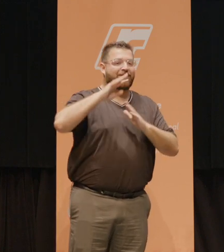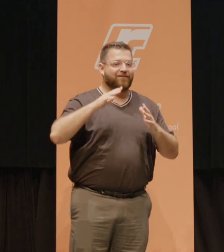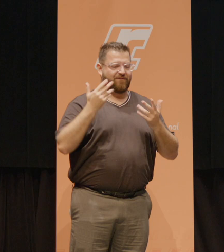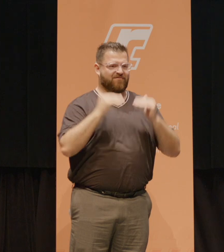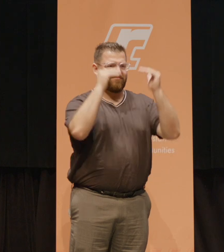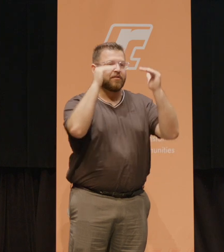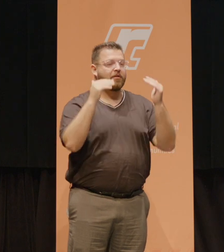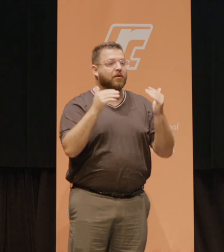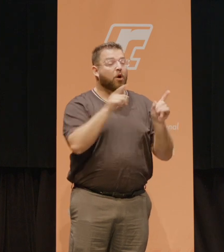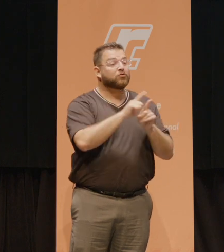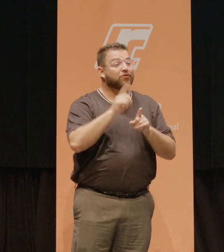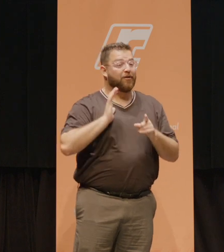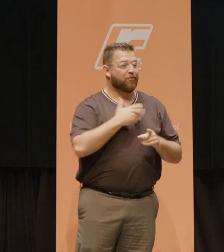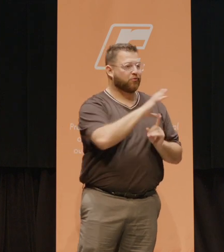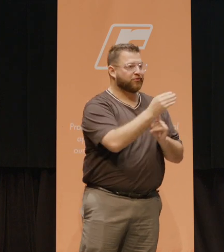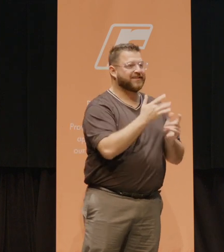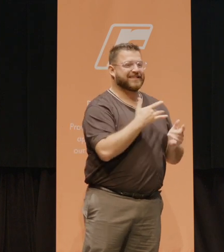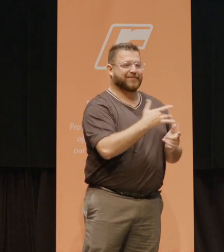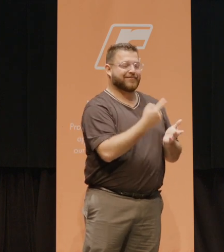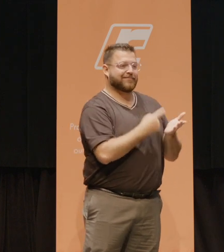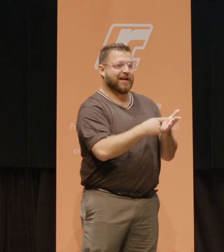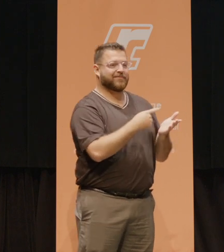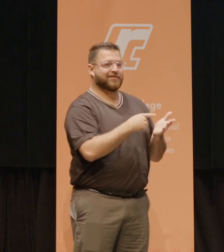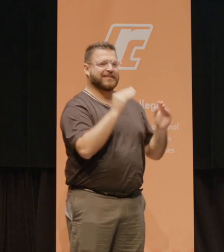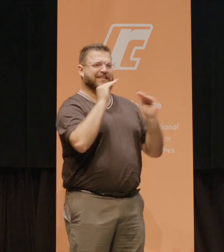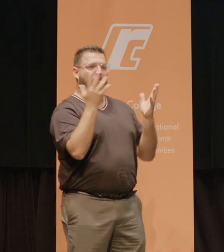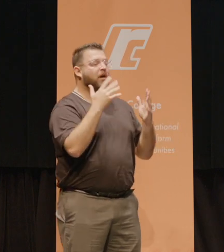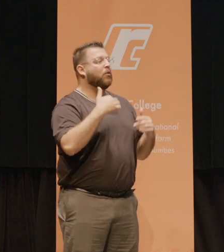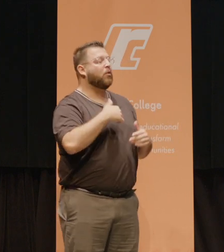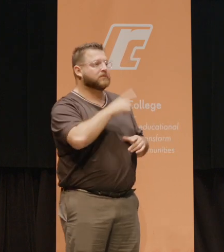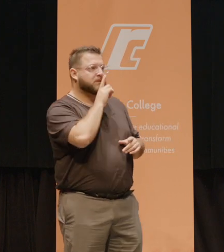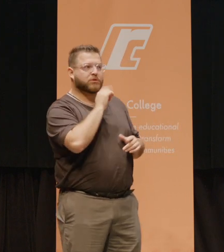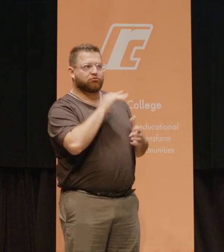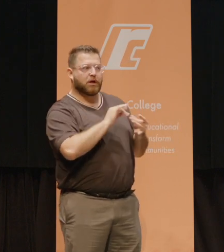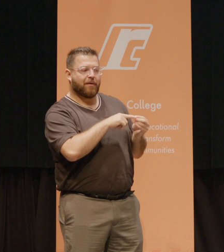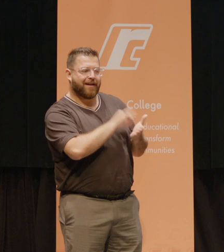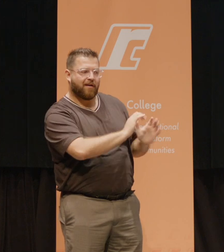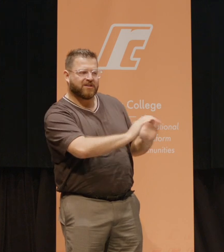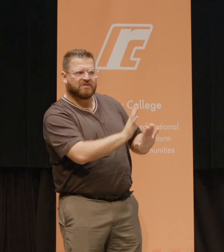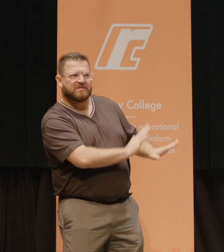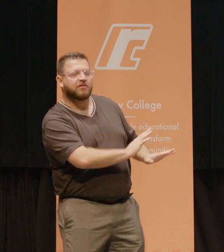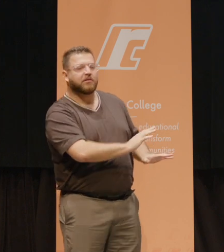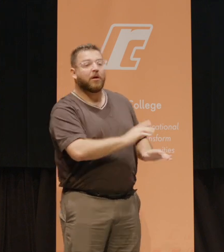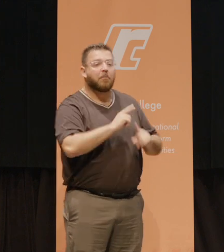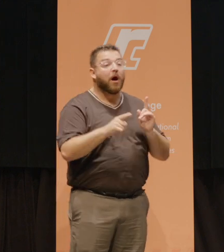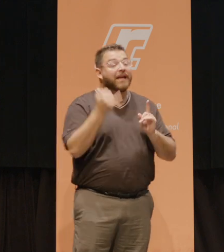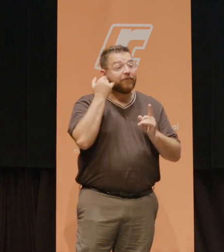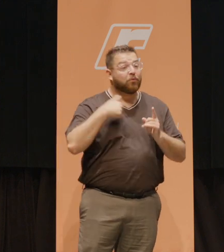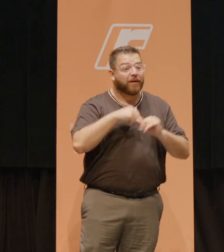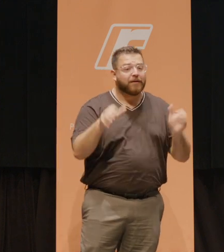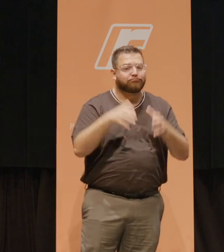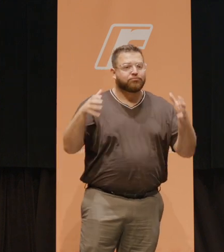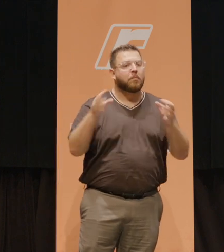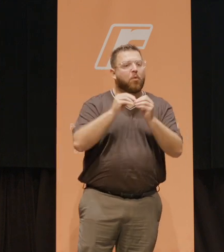we're taught to not have certain conversations, to keep things bottled in. So I think the more that we're able to create ecosystems and spaces where we can